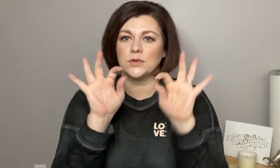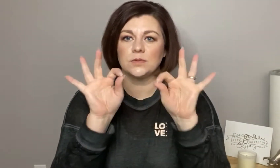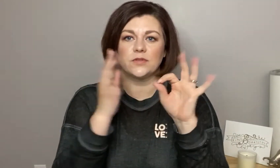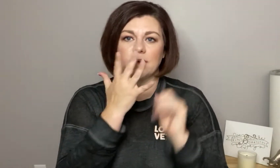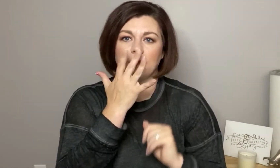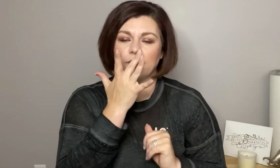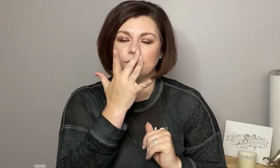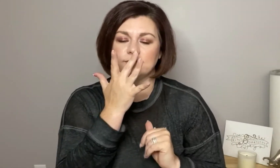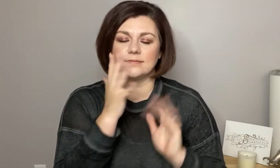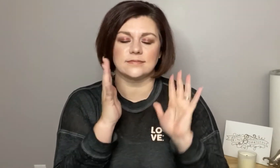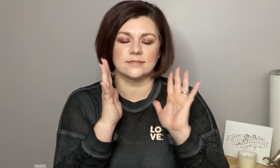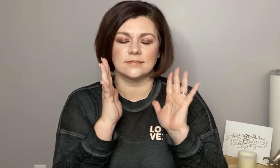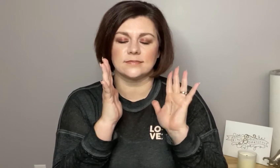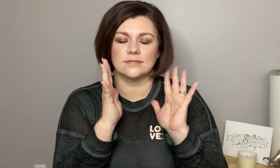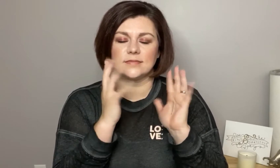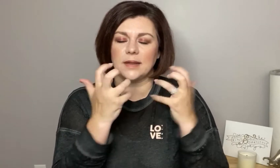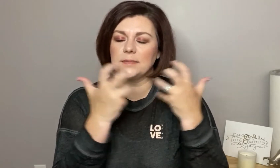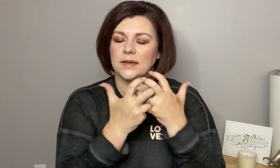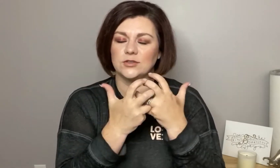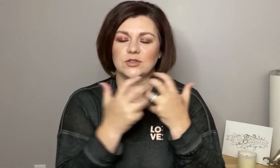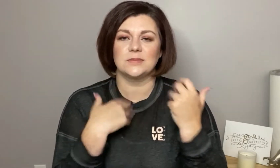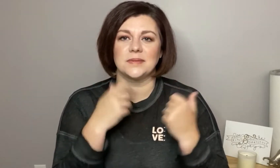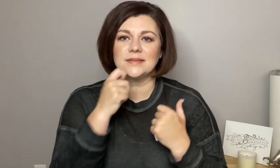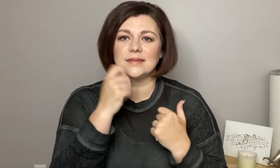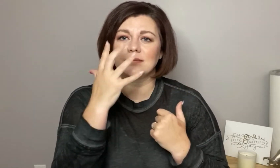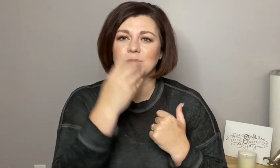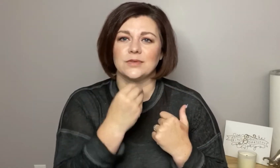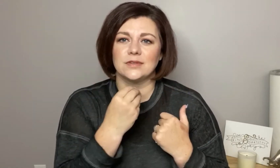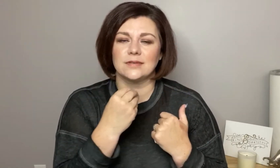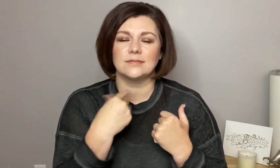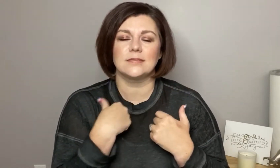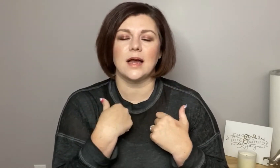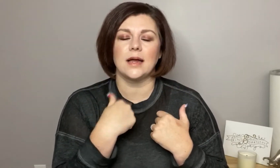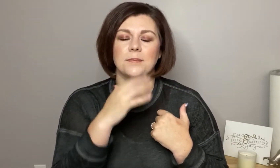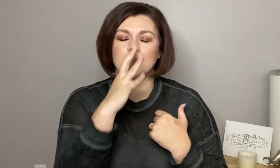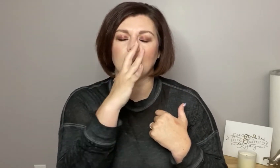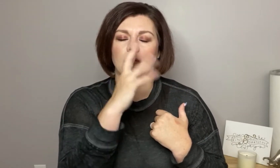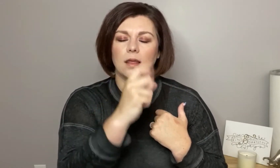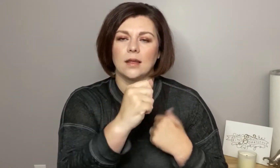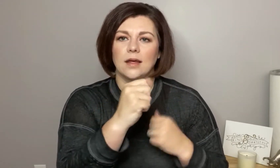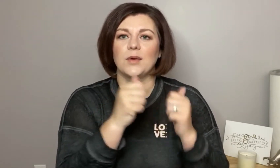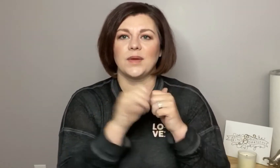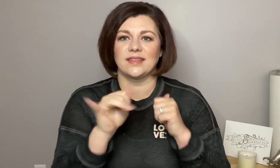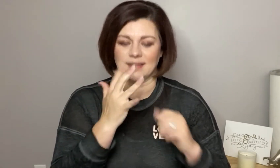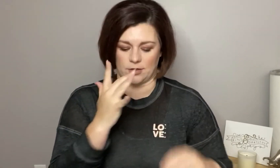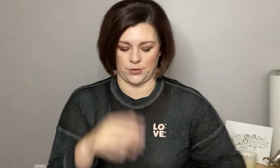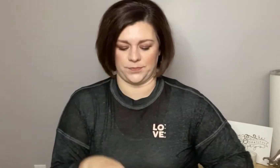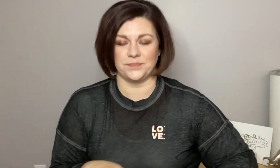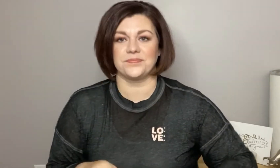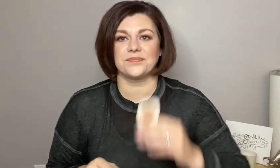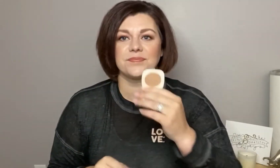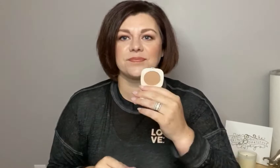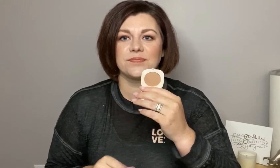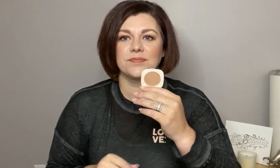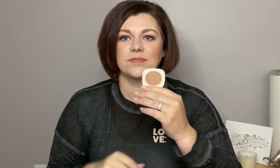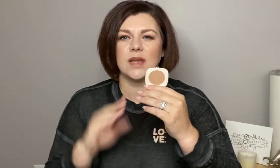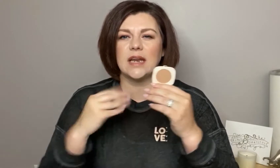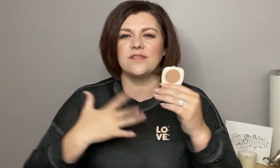And it's the most perfect color. Honestly, it matches my skin tone so beautifully, and I'm just obsessed with that